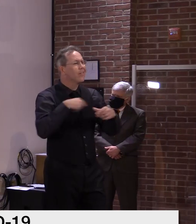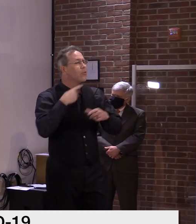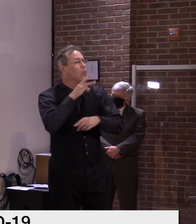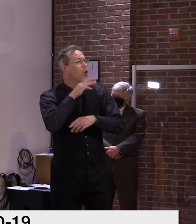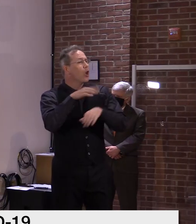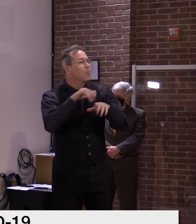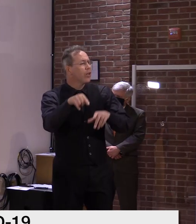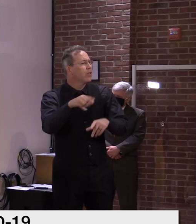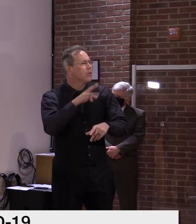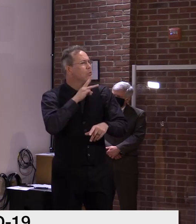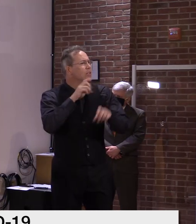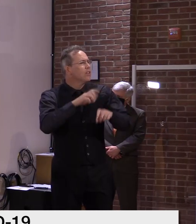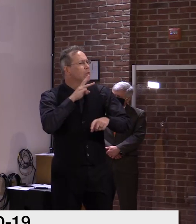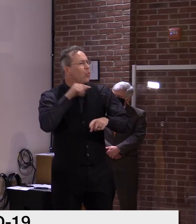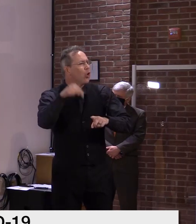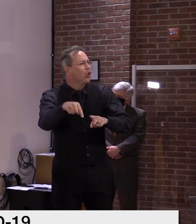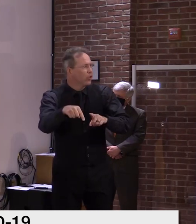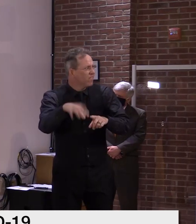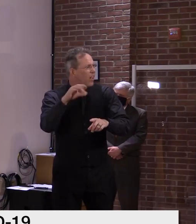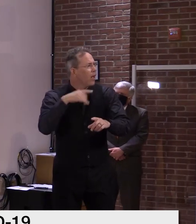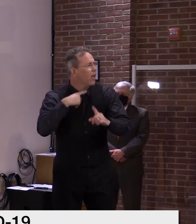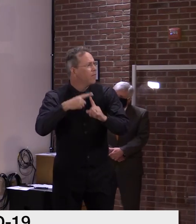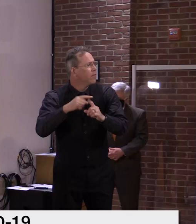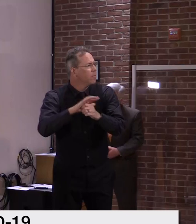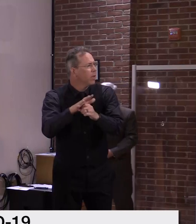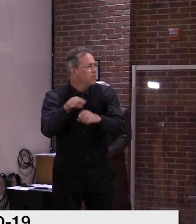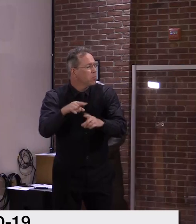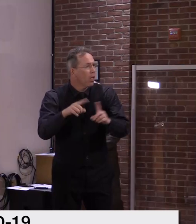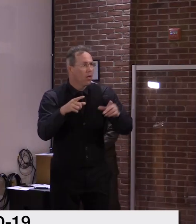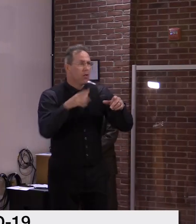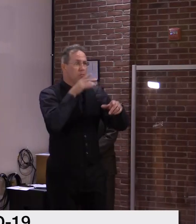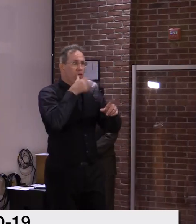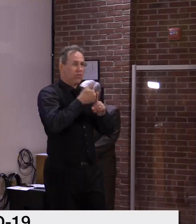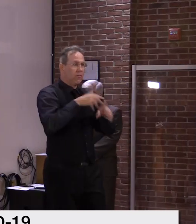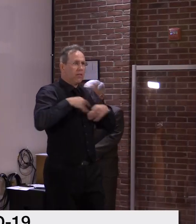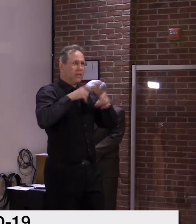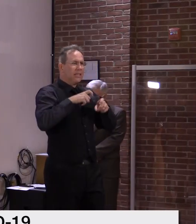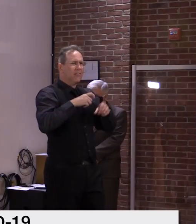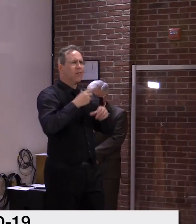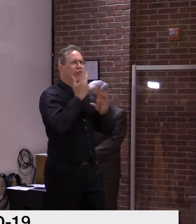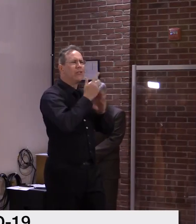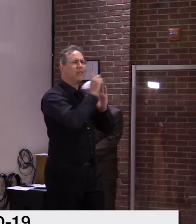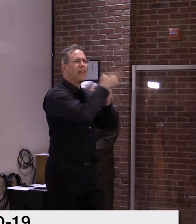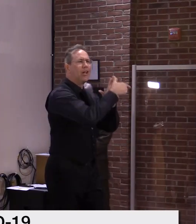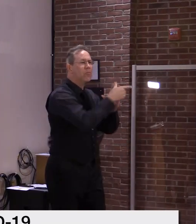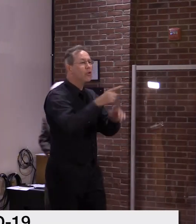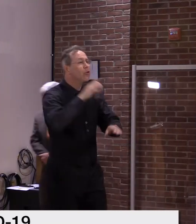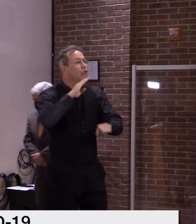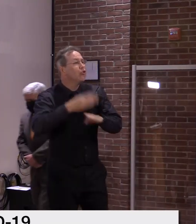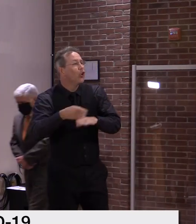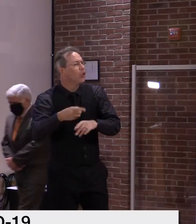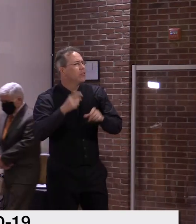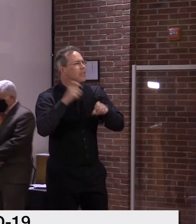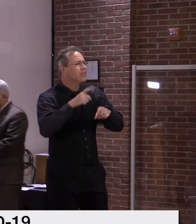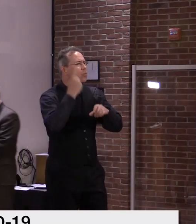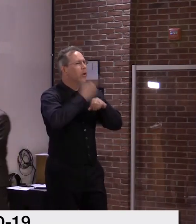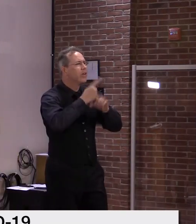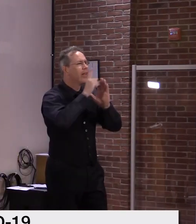tests not being processed on weekends? That is unfortunately is the case, but Secretary Smith can answer